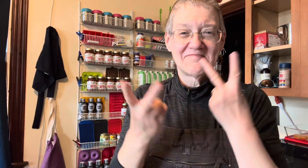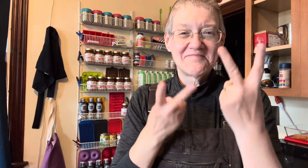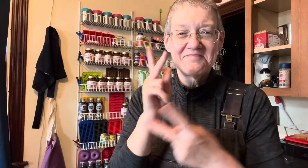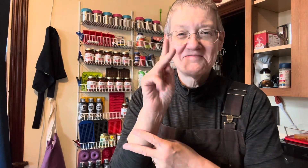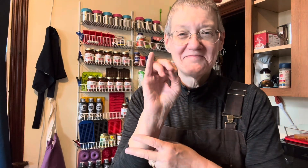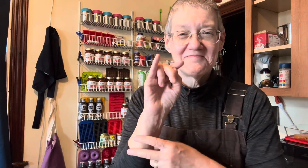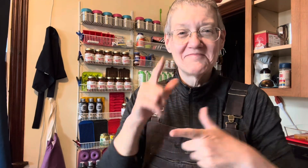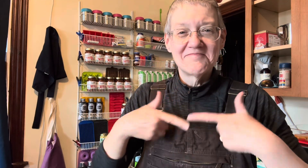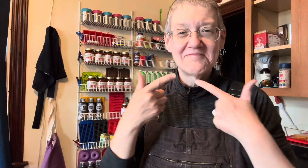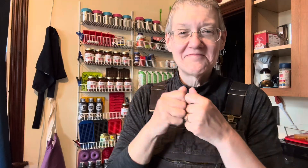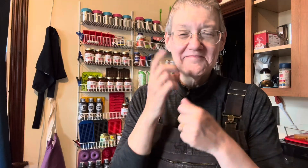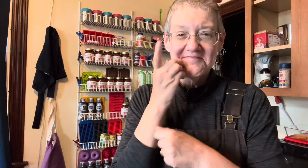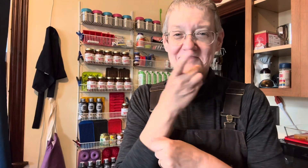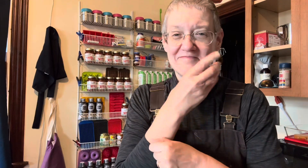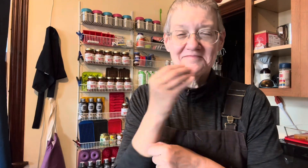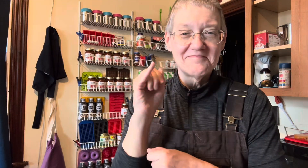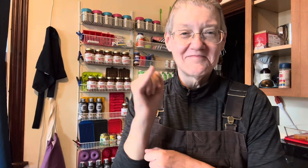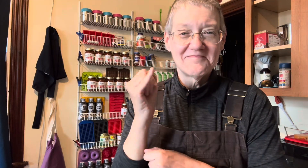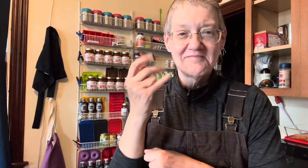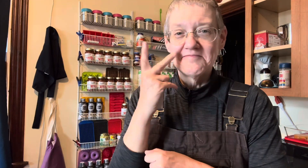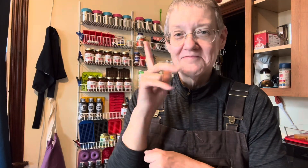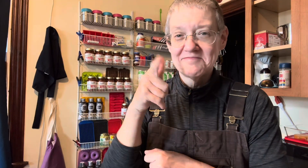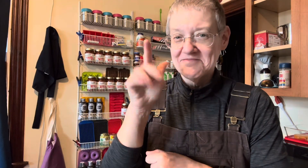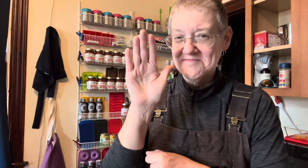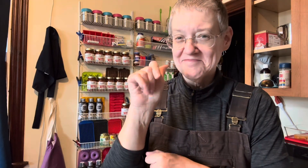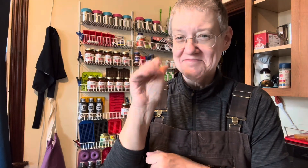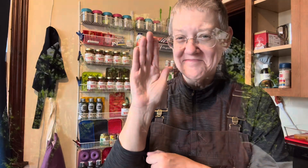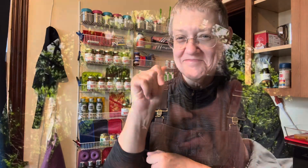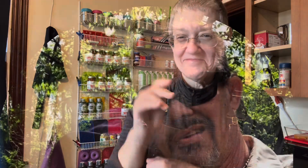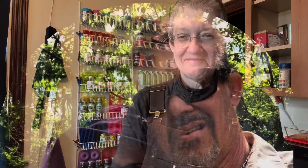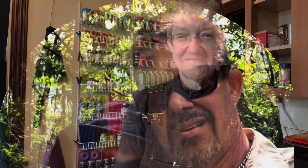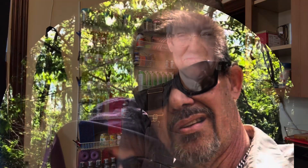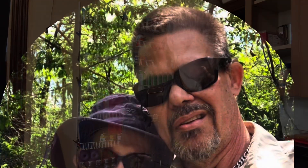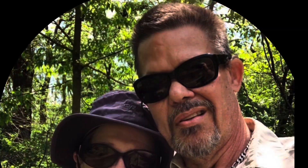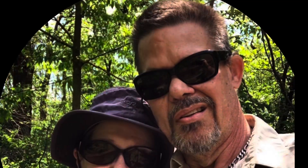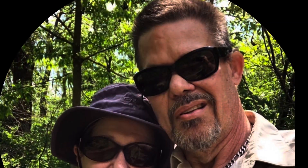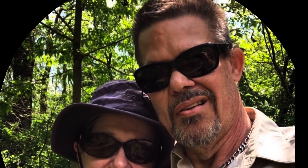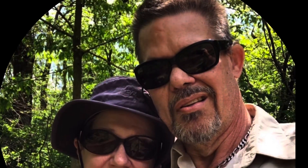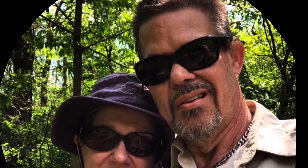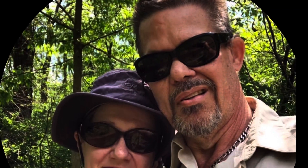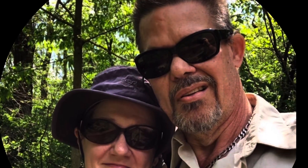Thank you for visiting Keto Living with Dale and Judith. See you later. Bye-bye.